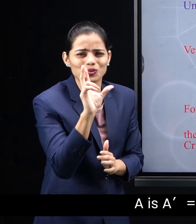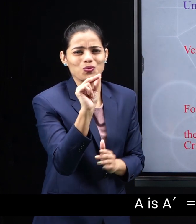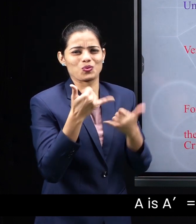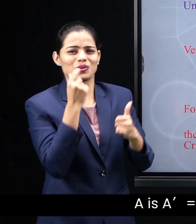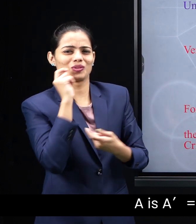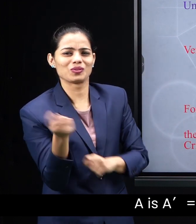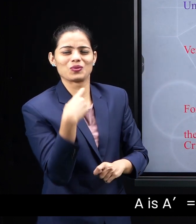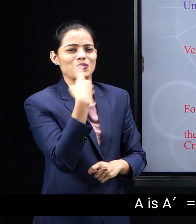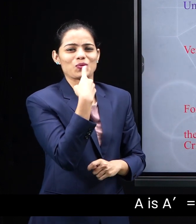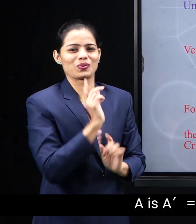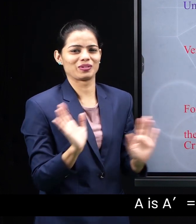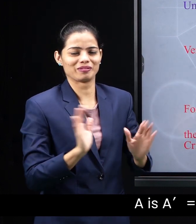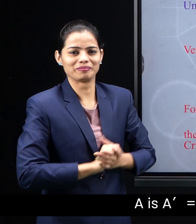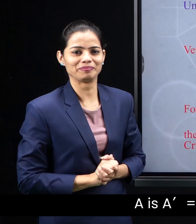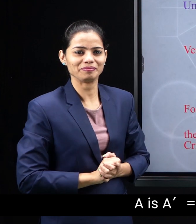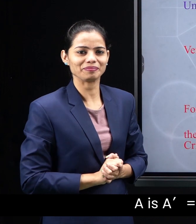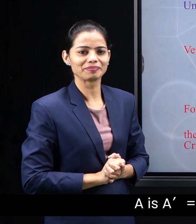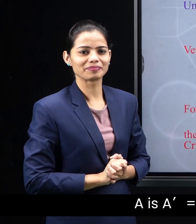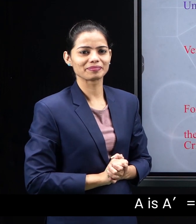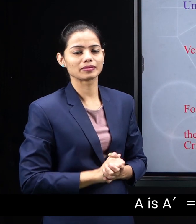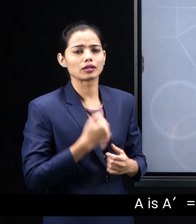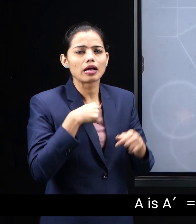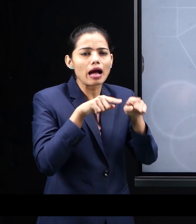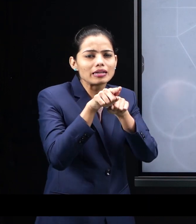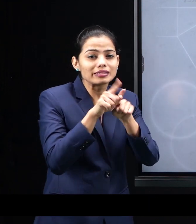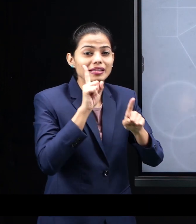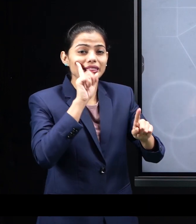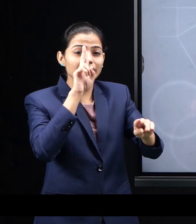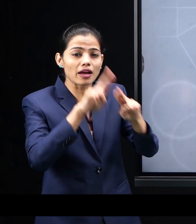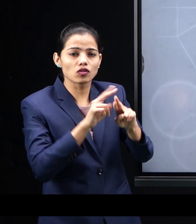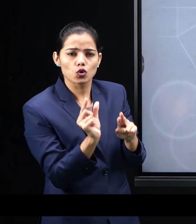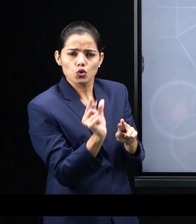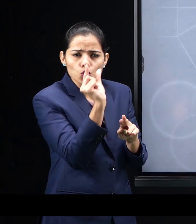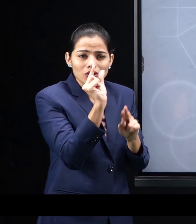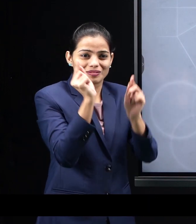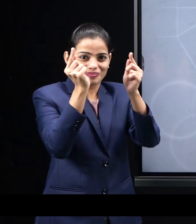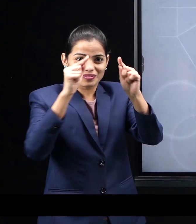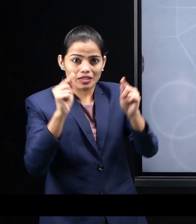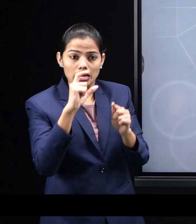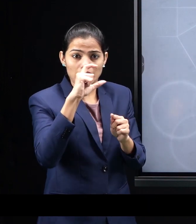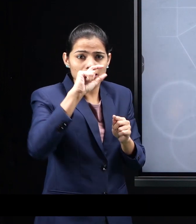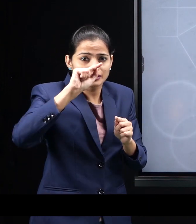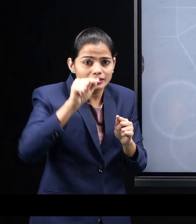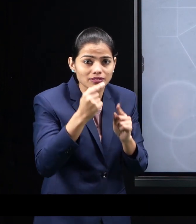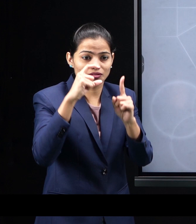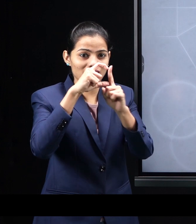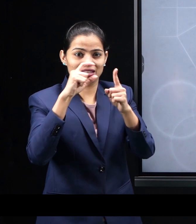to boys who do not play cricket. Example, if U is equal to C,